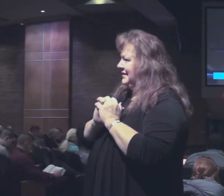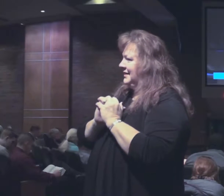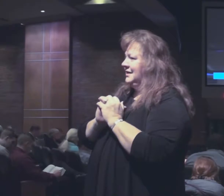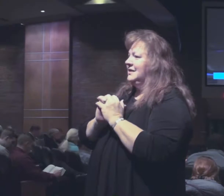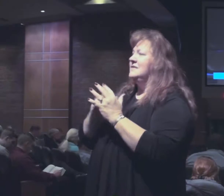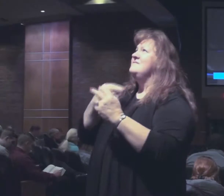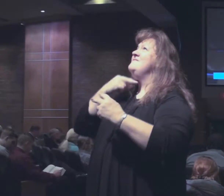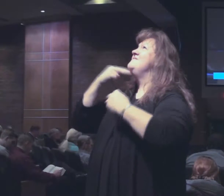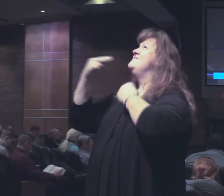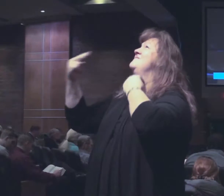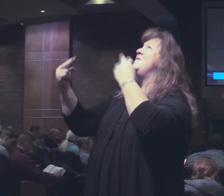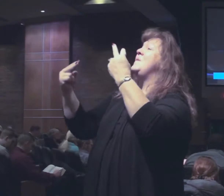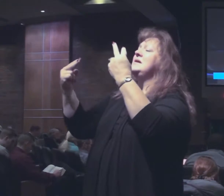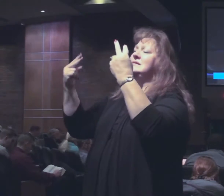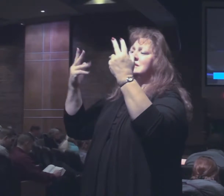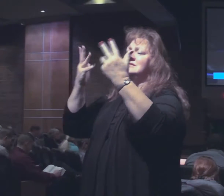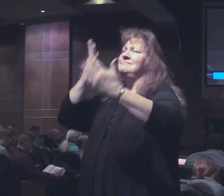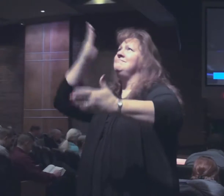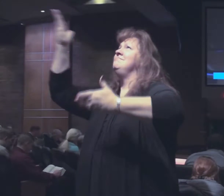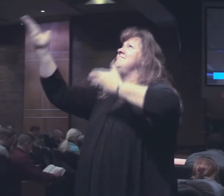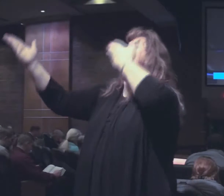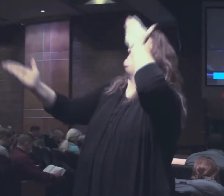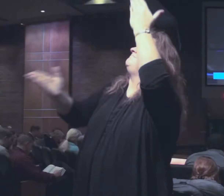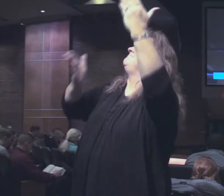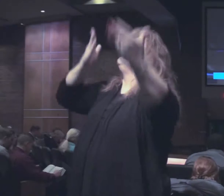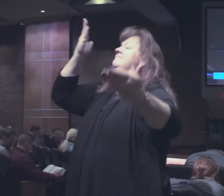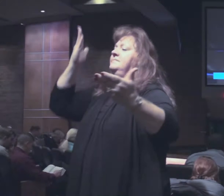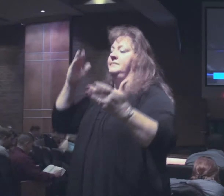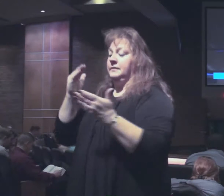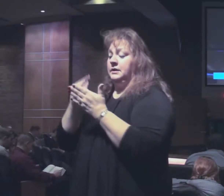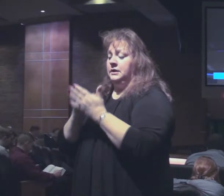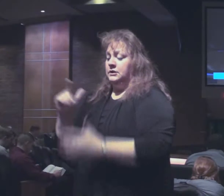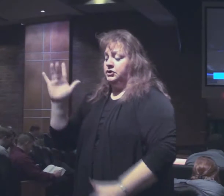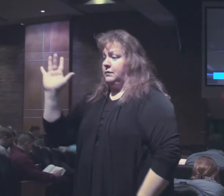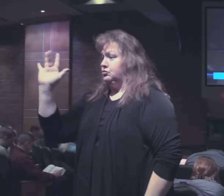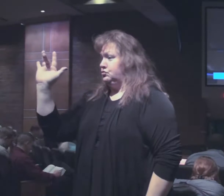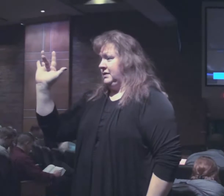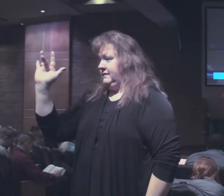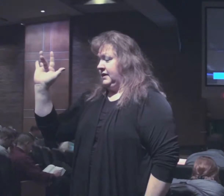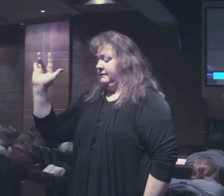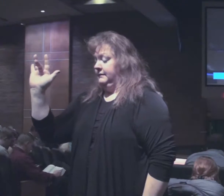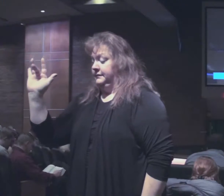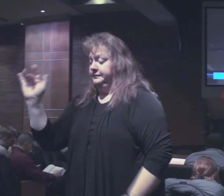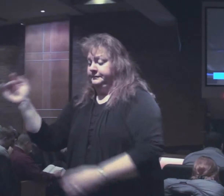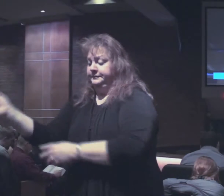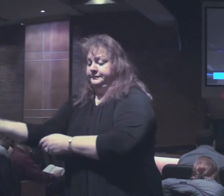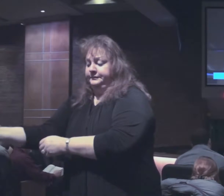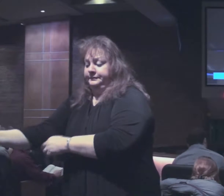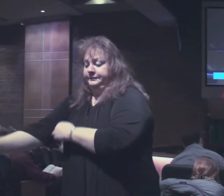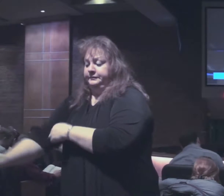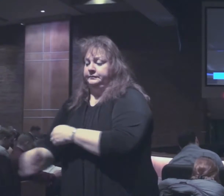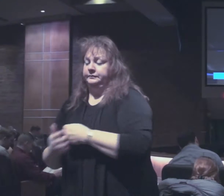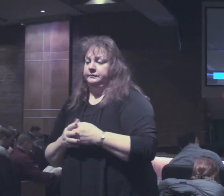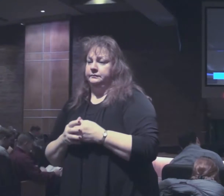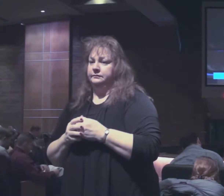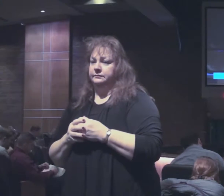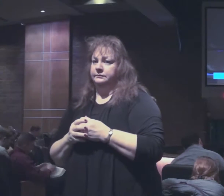their voices, with their instruments. You come over to chapter 25 of Chronicles.